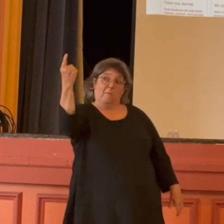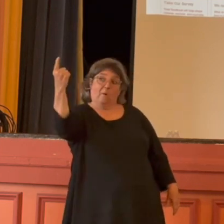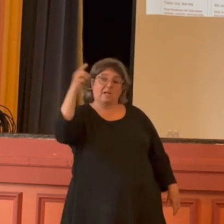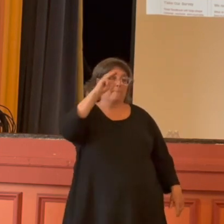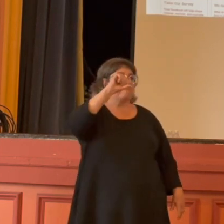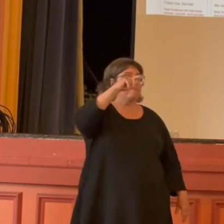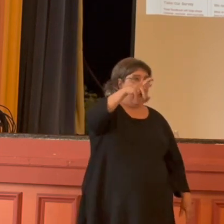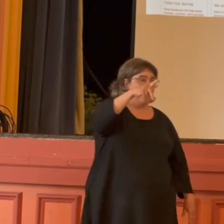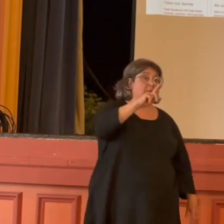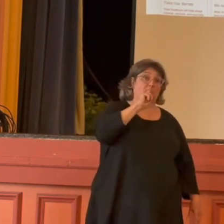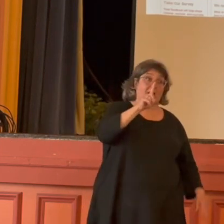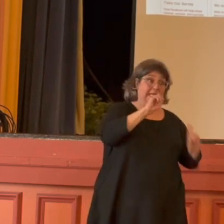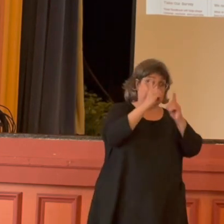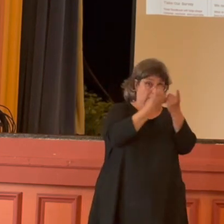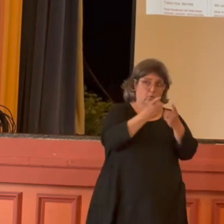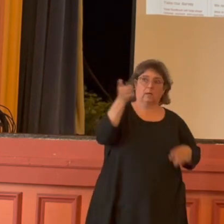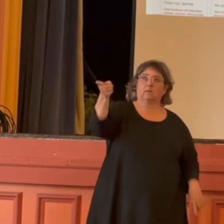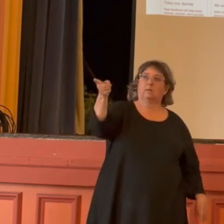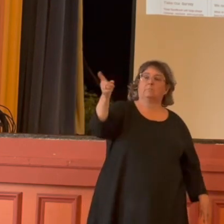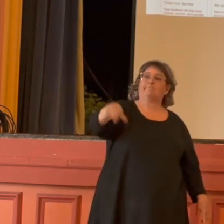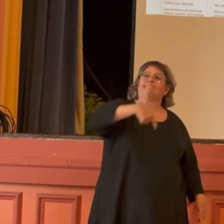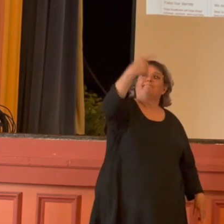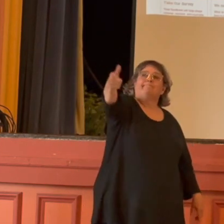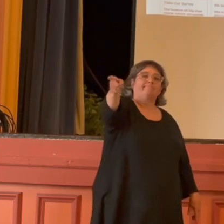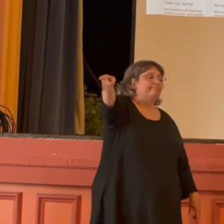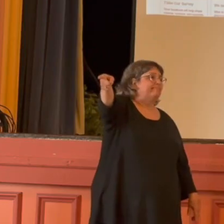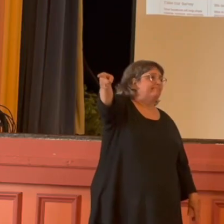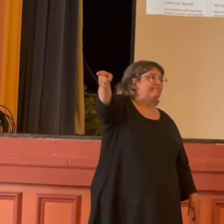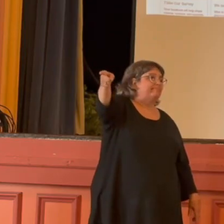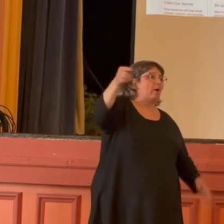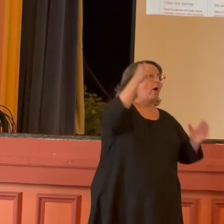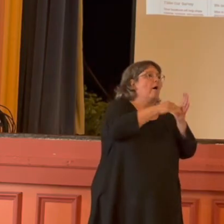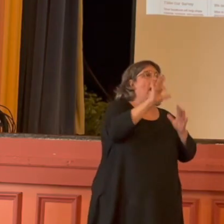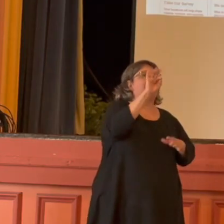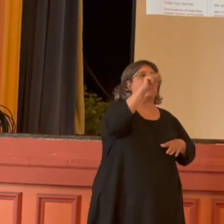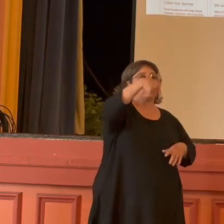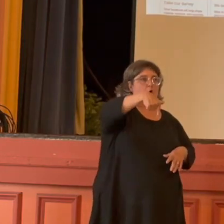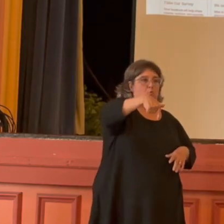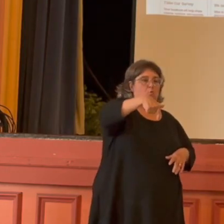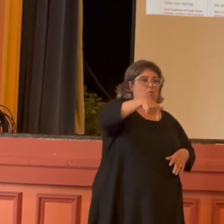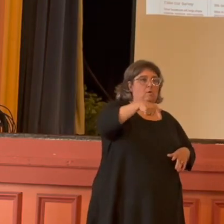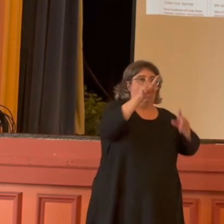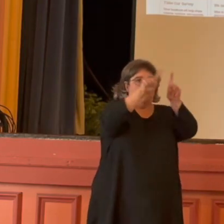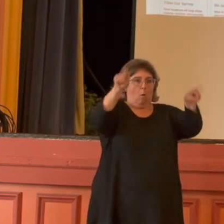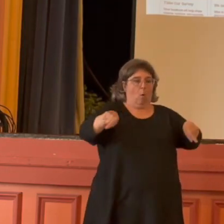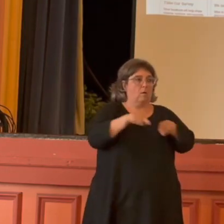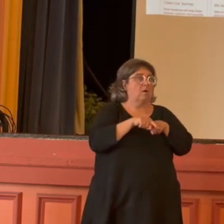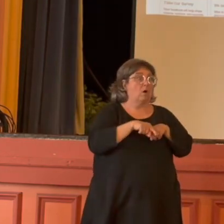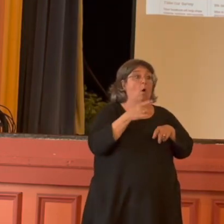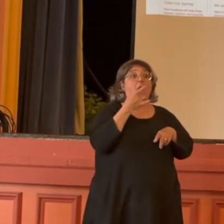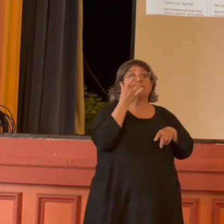a map of the actual district, and the other one, which is a frequently asked question poster board. We got a